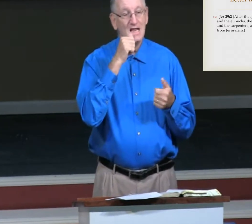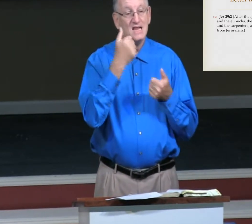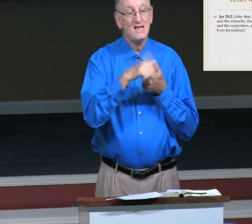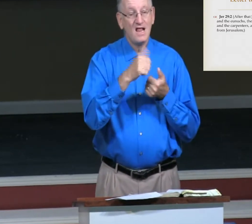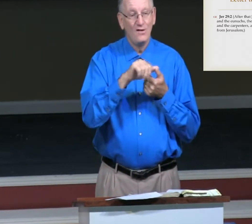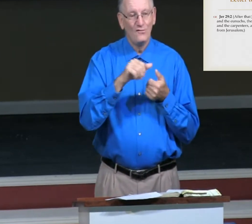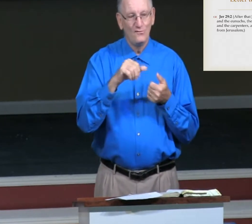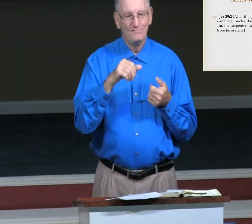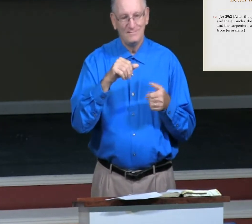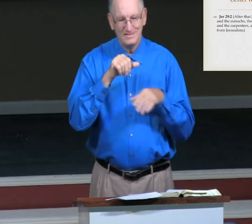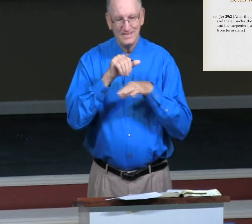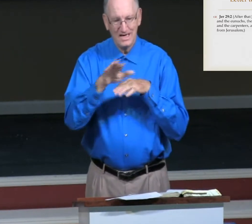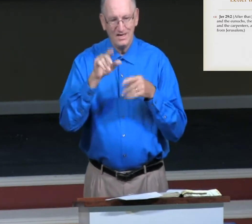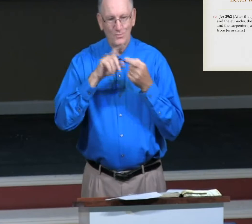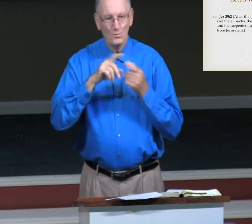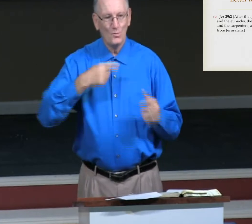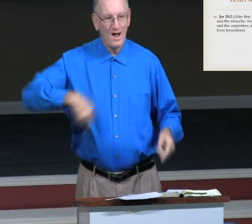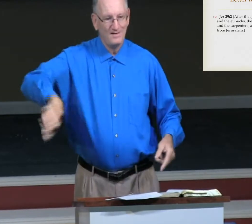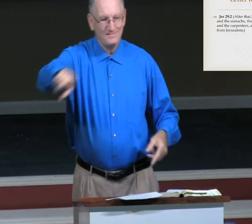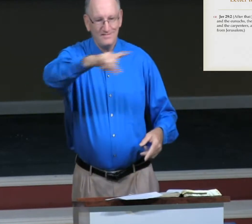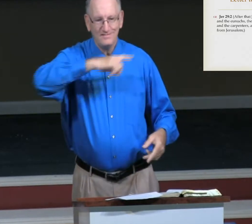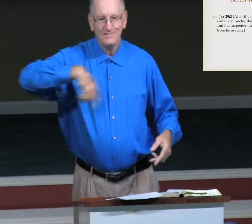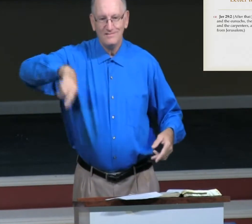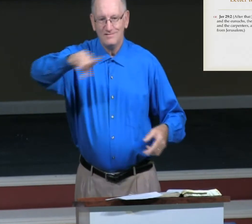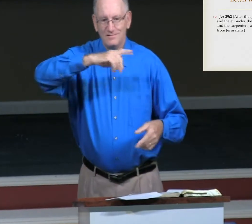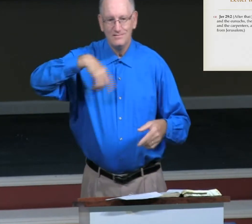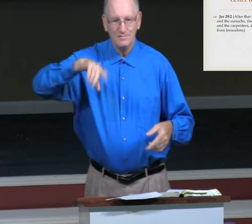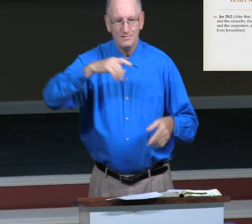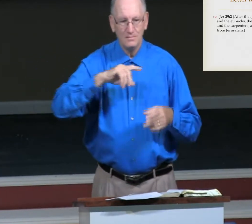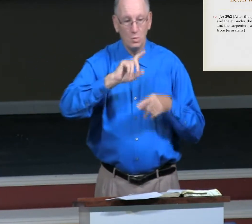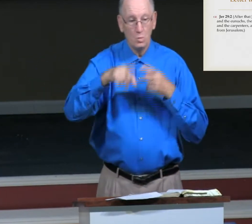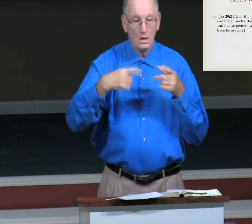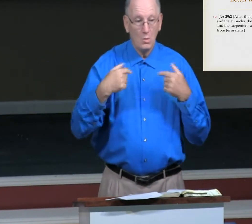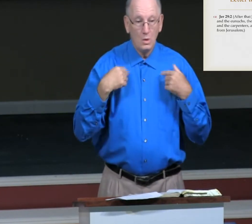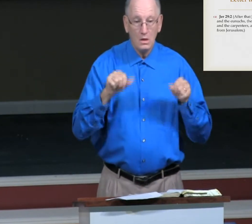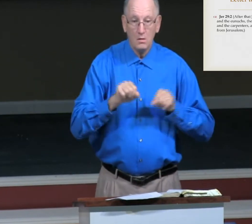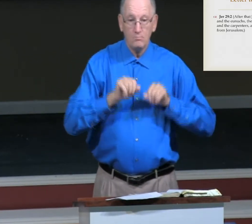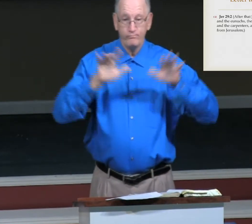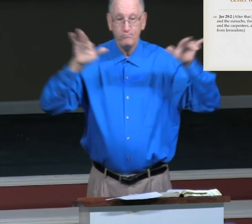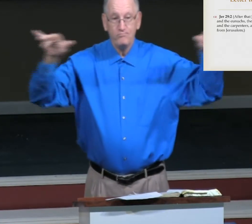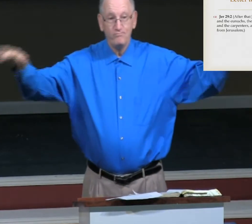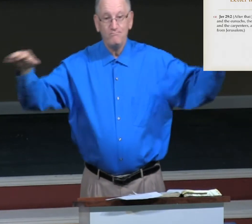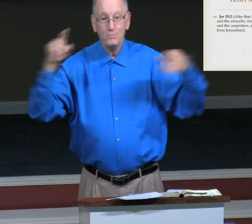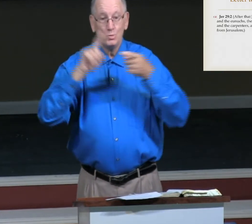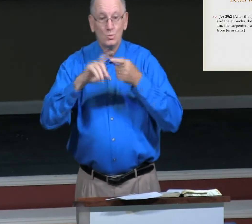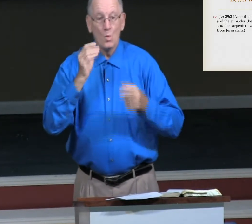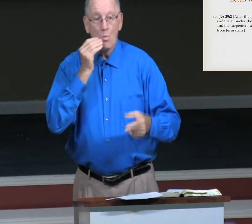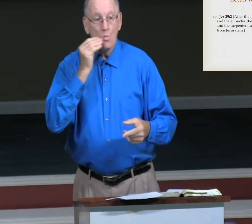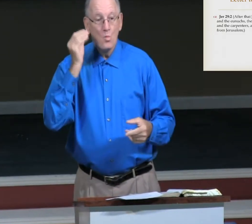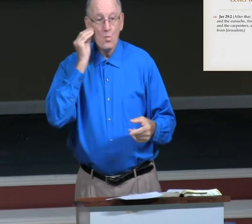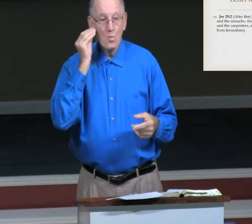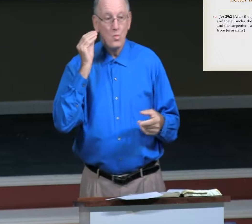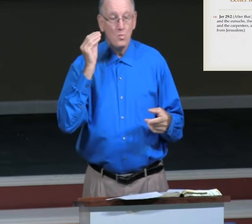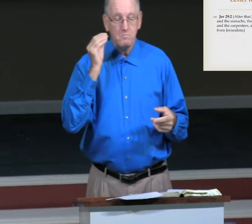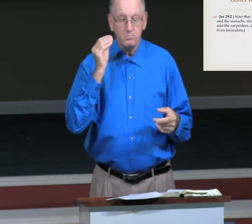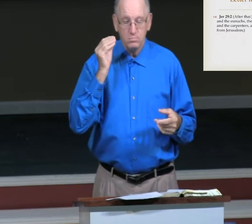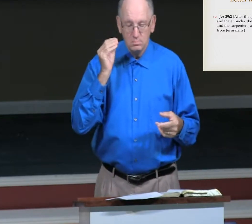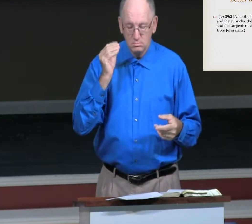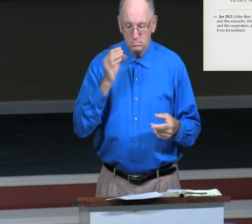And so I was thinking about God's letter that he sent to us. We're all spread out at home